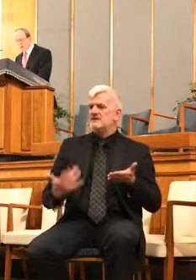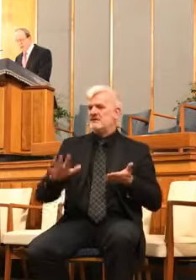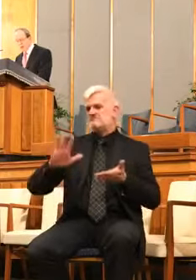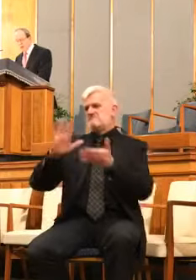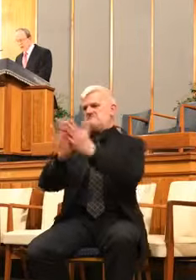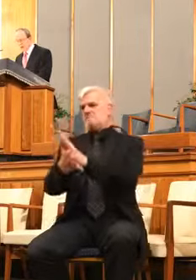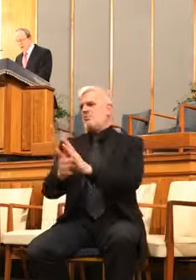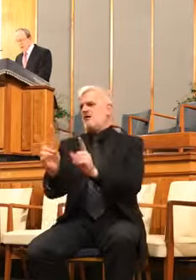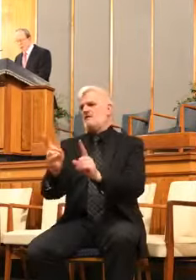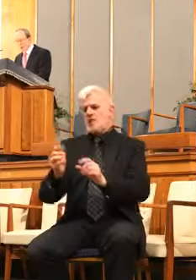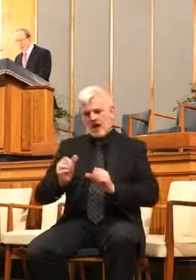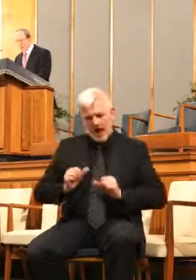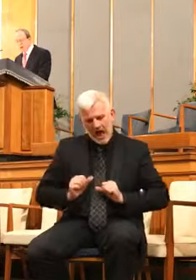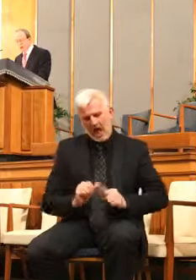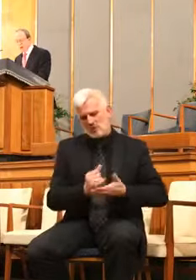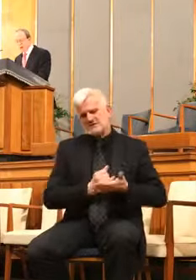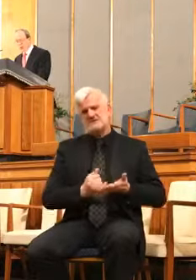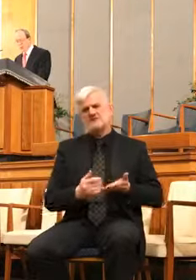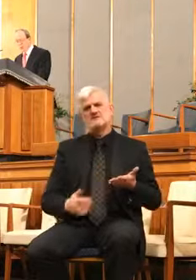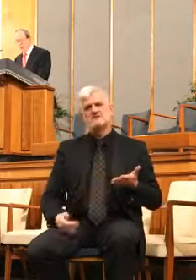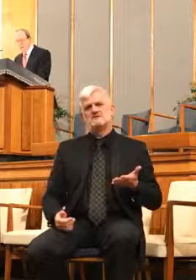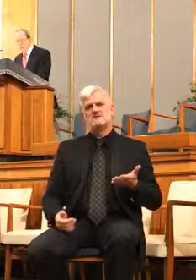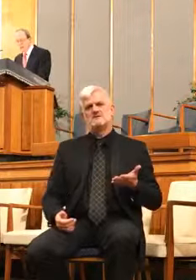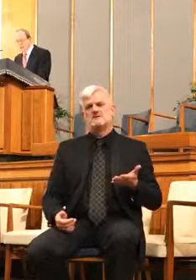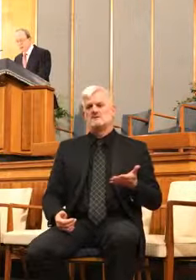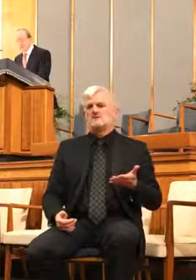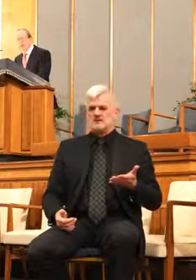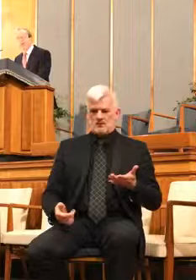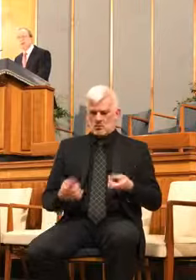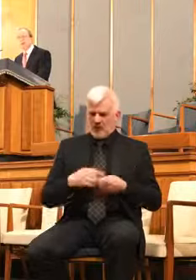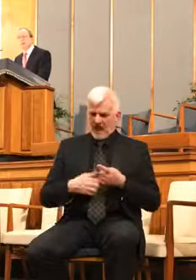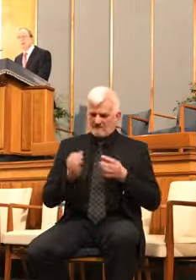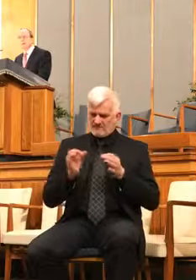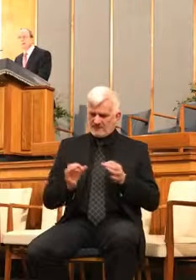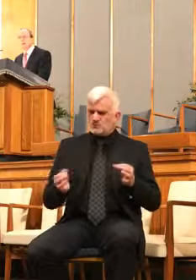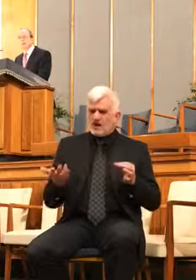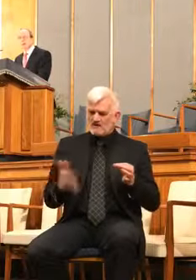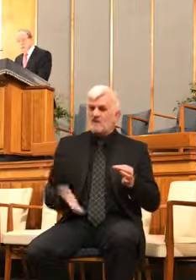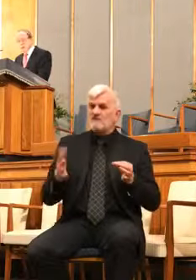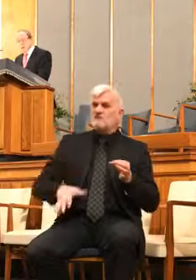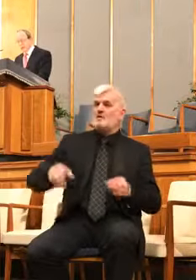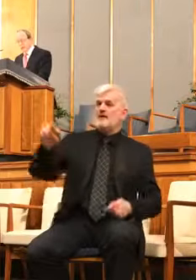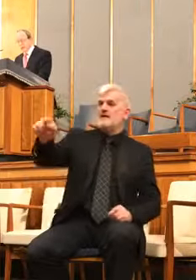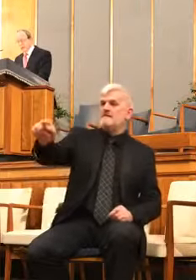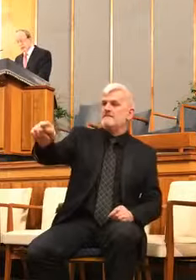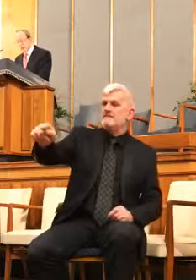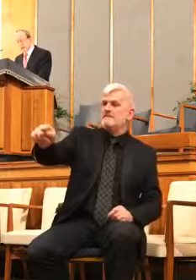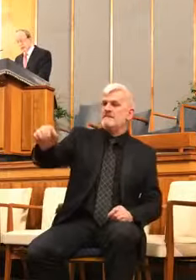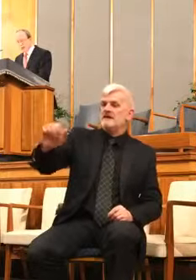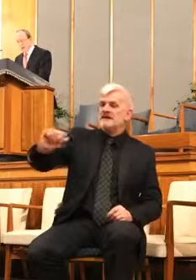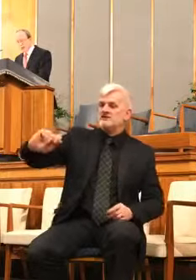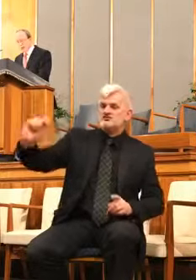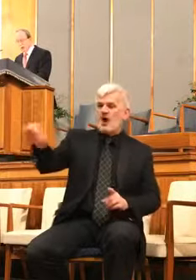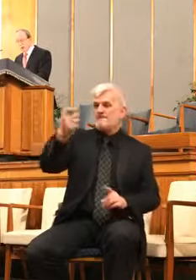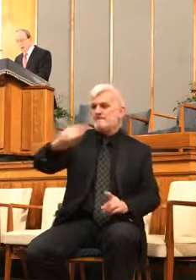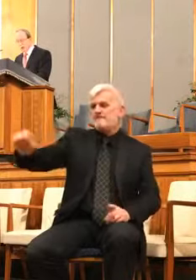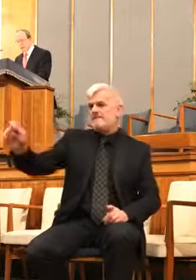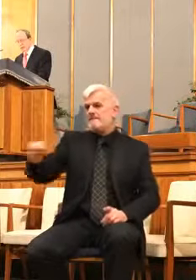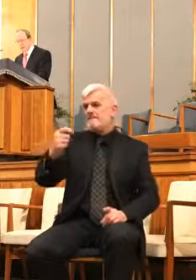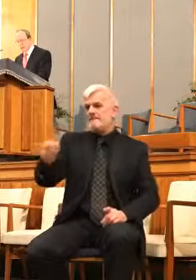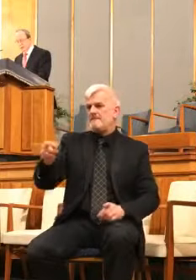The chastisement of our peace was upon him, and with his stripes we are healed. All